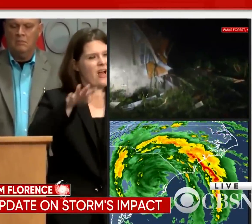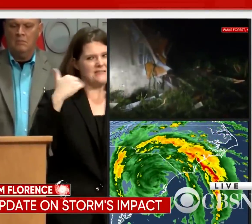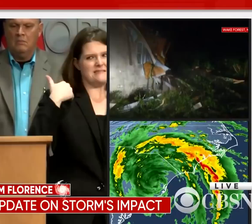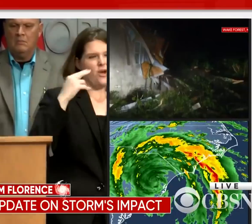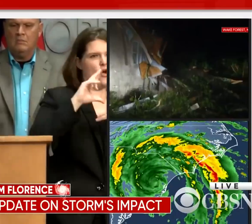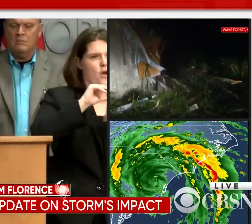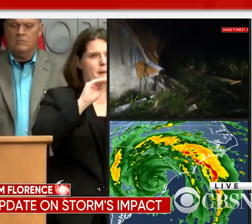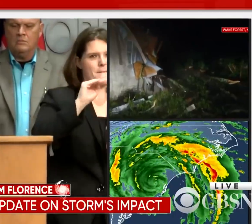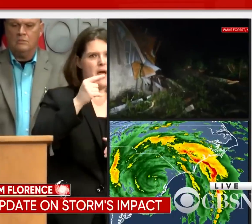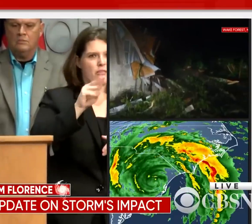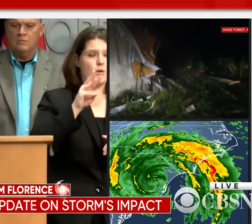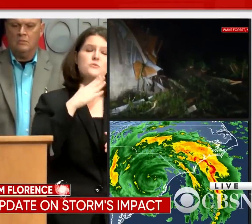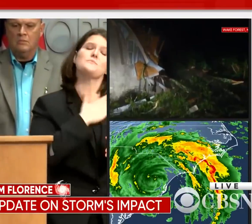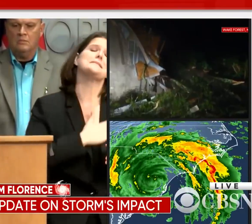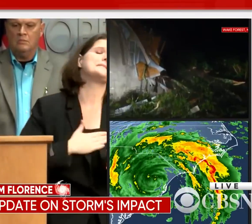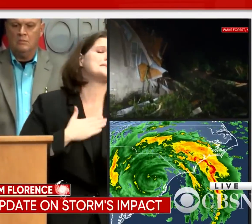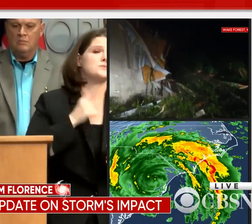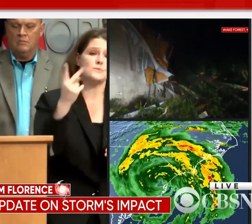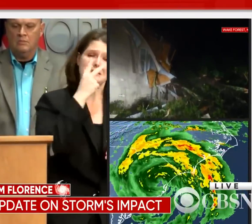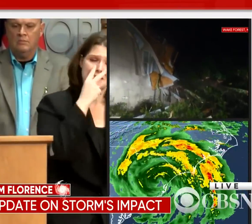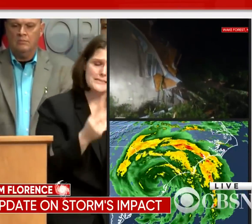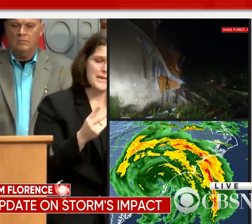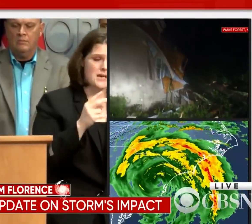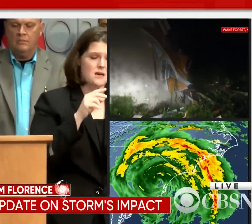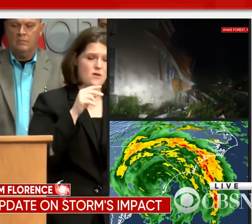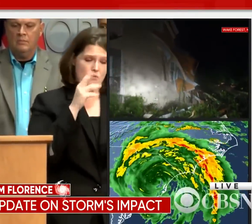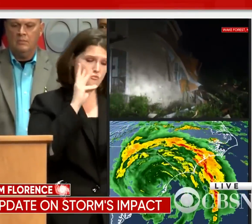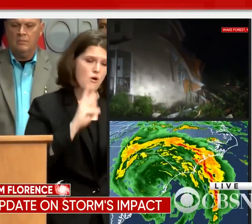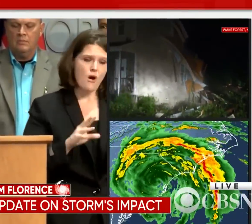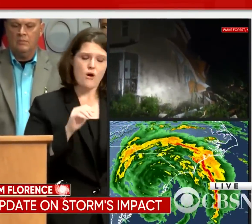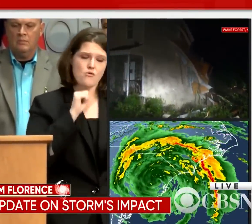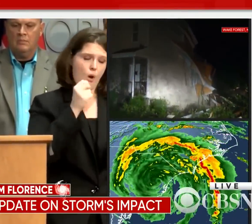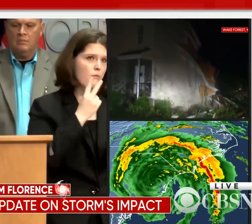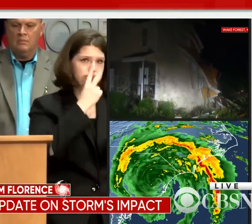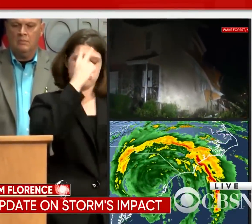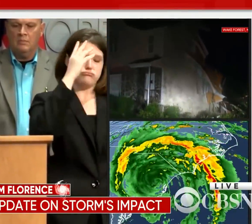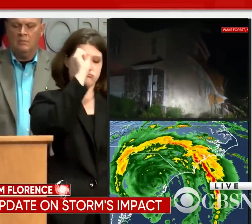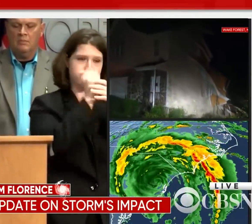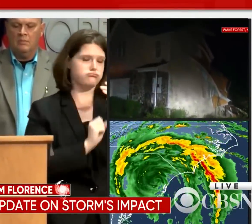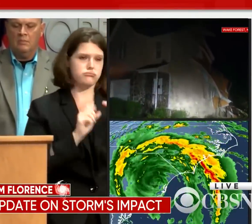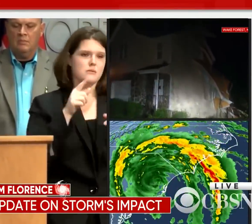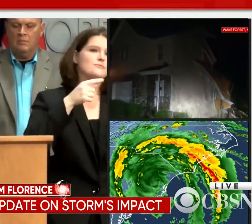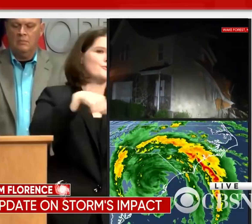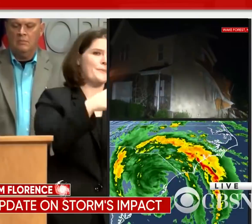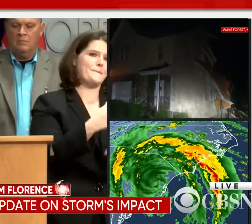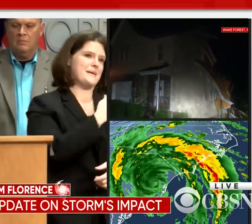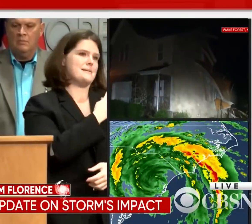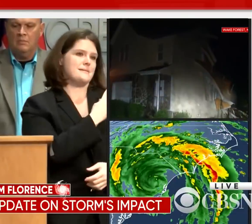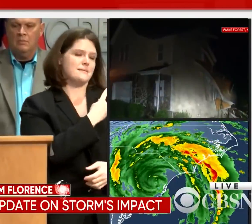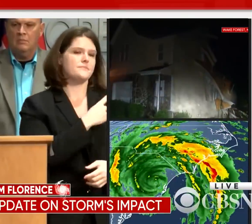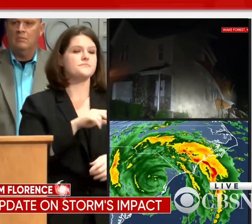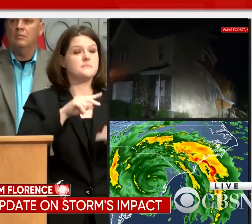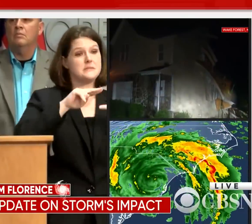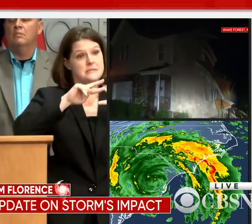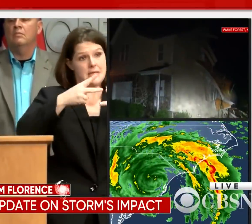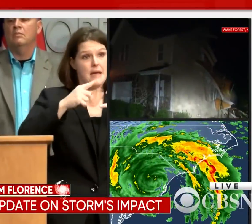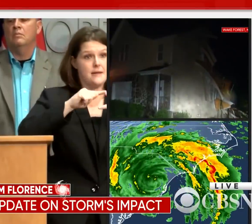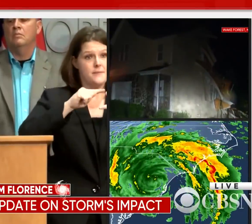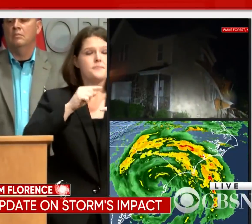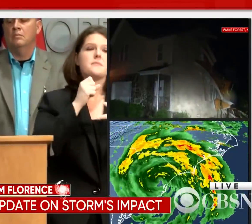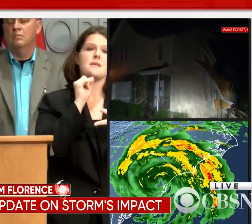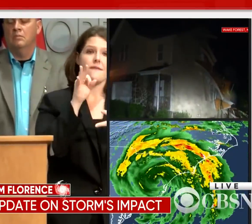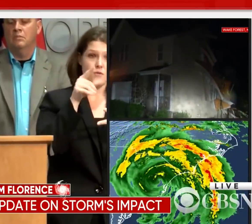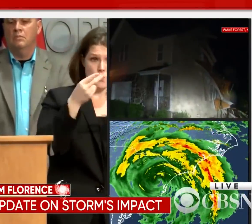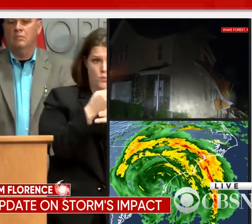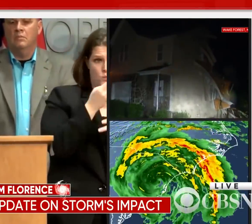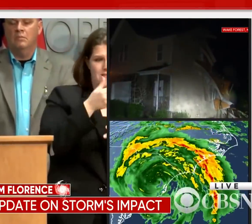standing water, don't drown, turn around. Second thing to remember is if you are using gas-powered generators, make sure you're